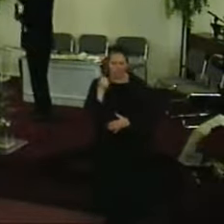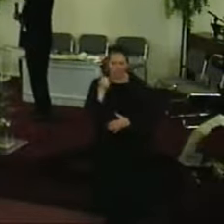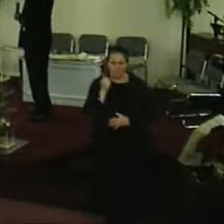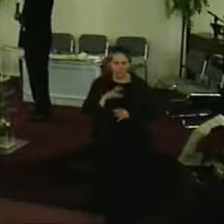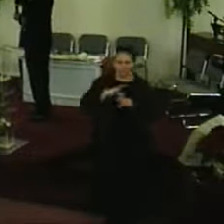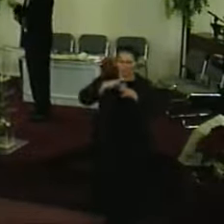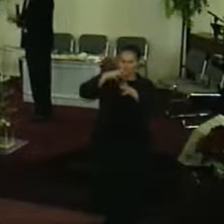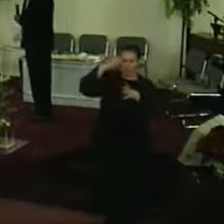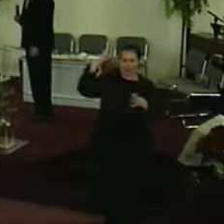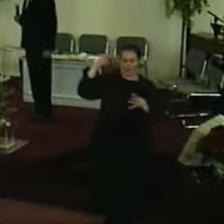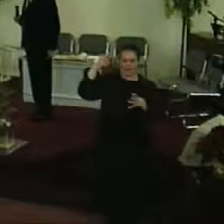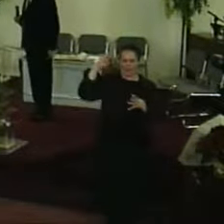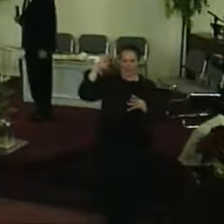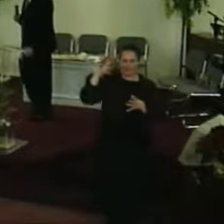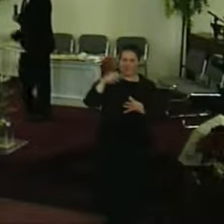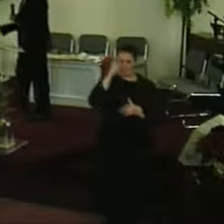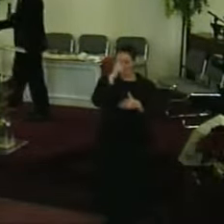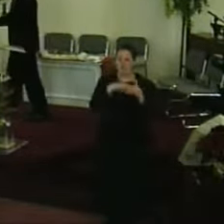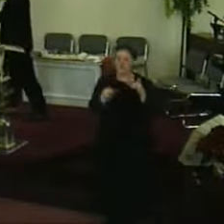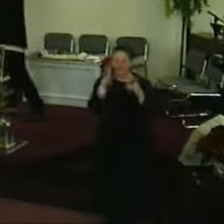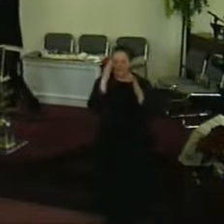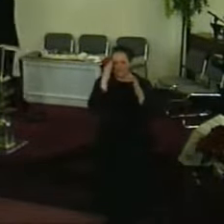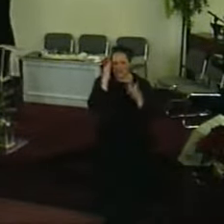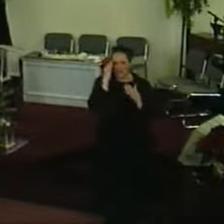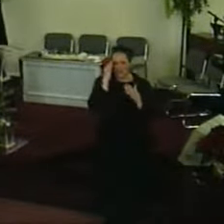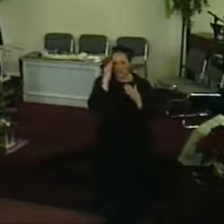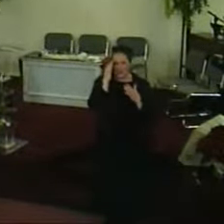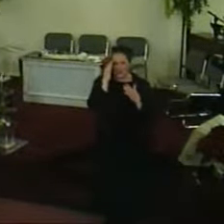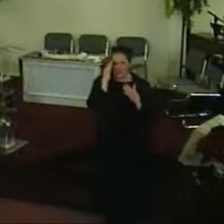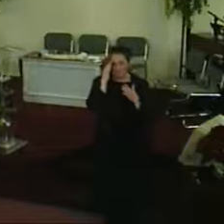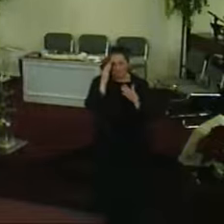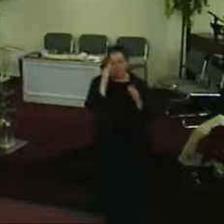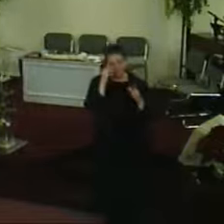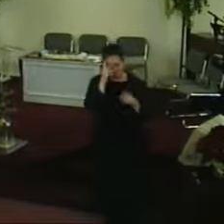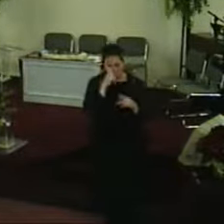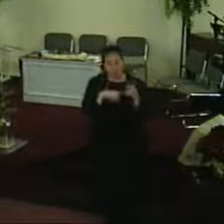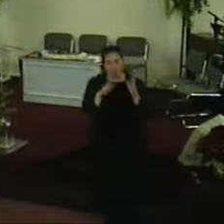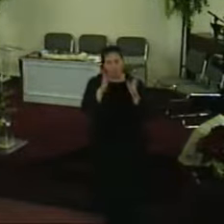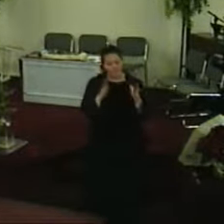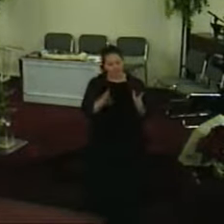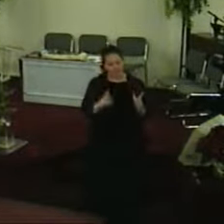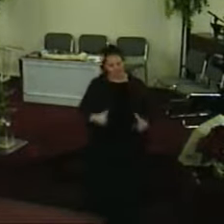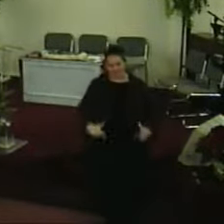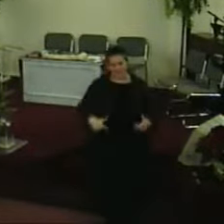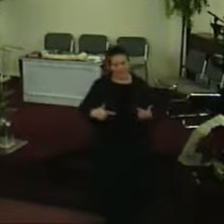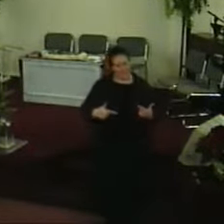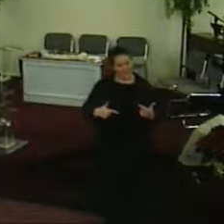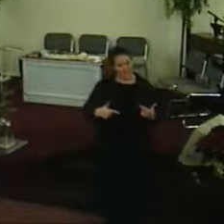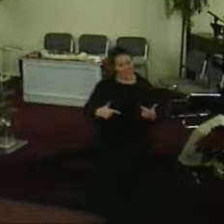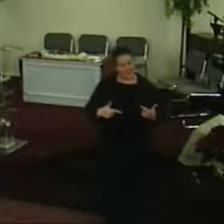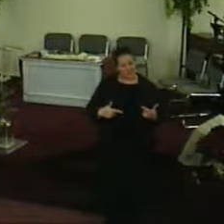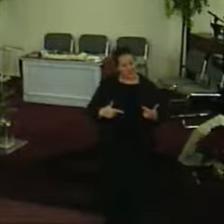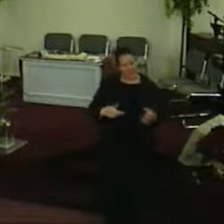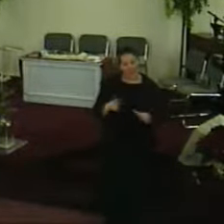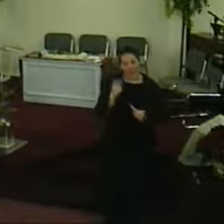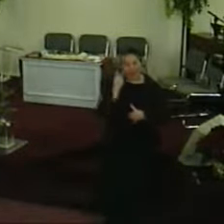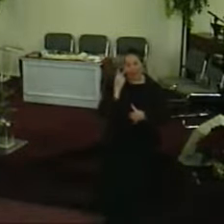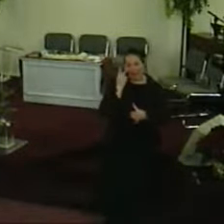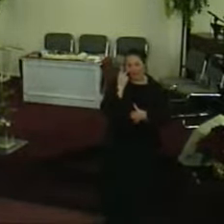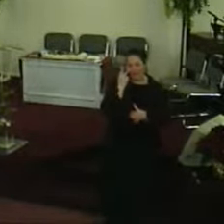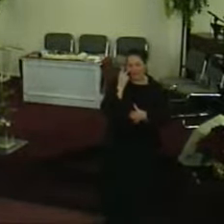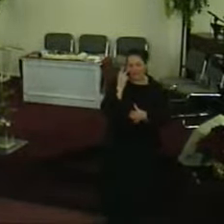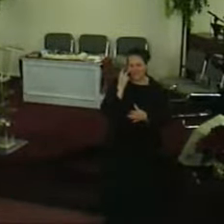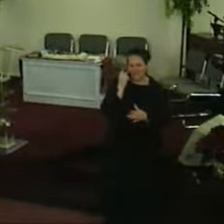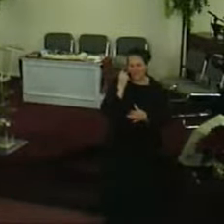See, the prophet already knew that. The prophet lived his life around that. He had eyes to see, and